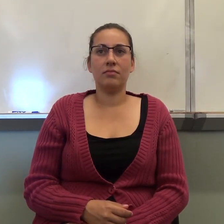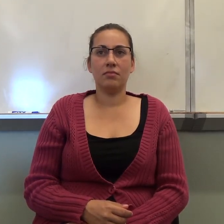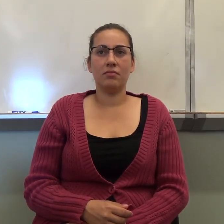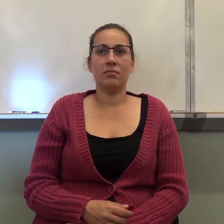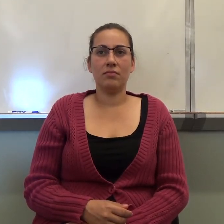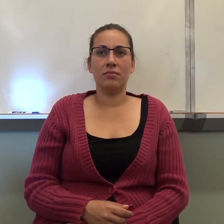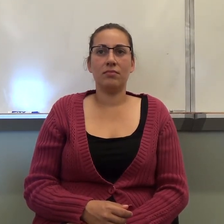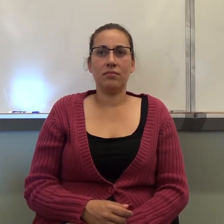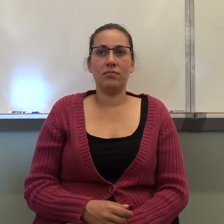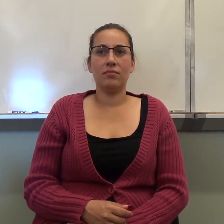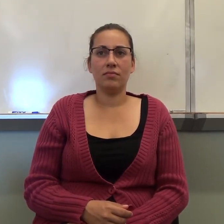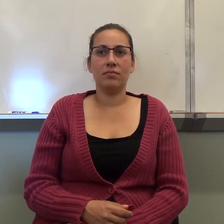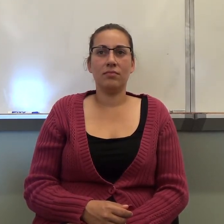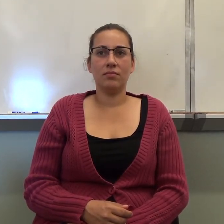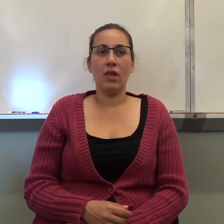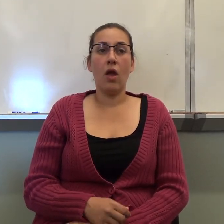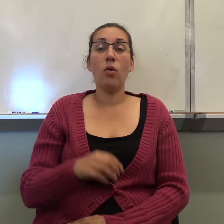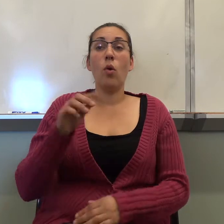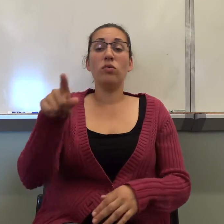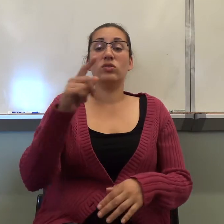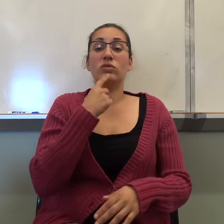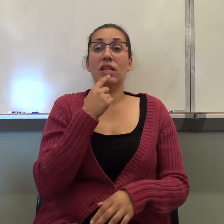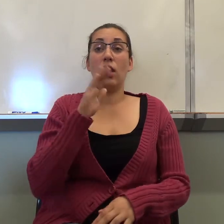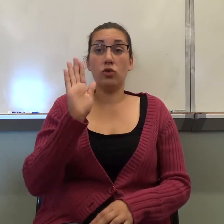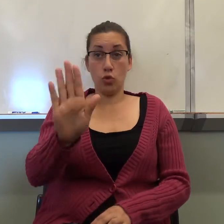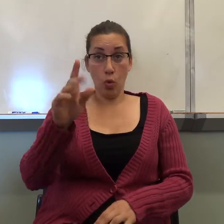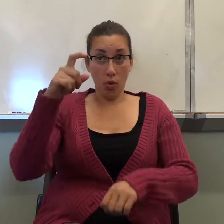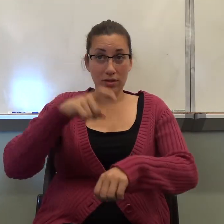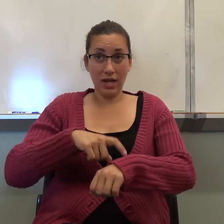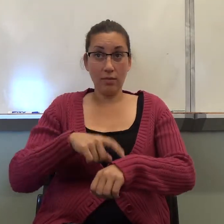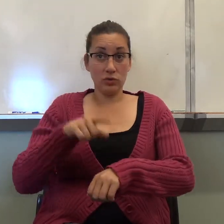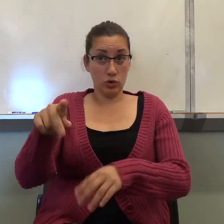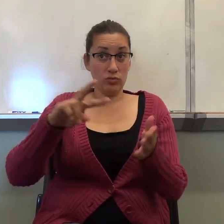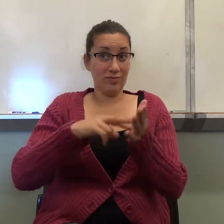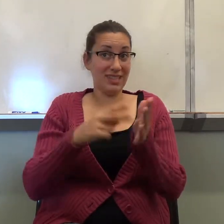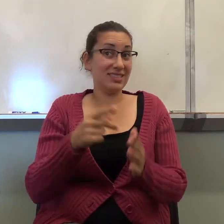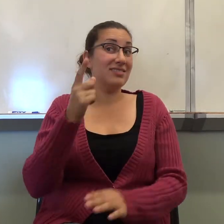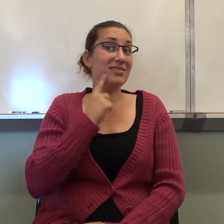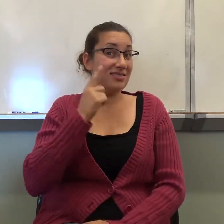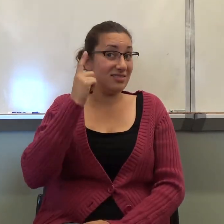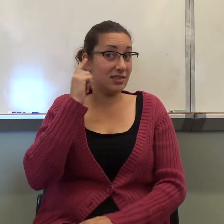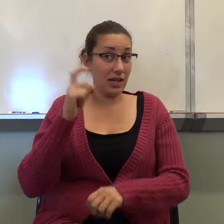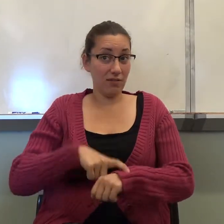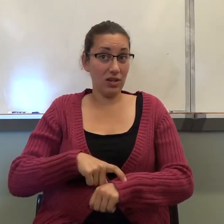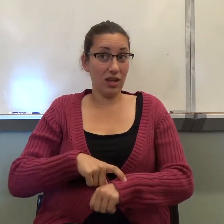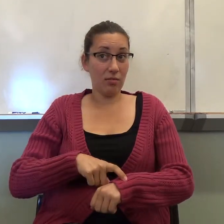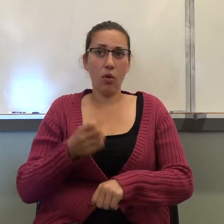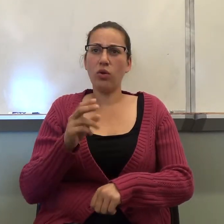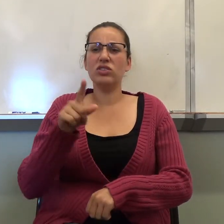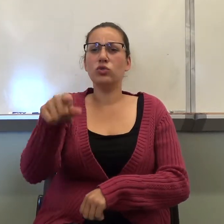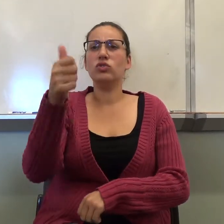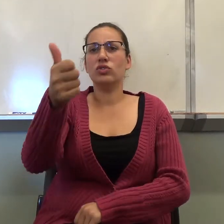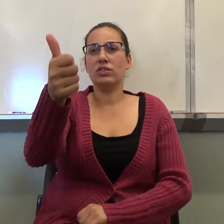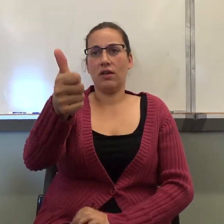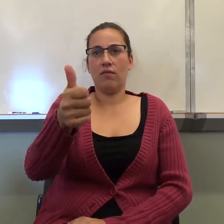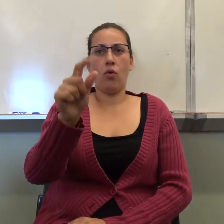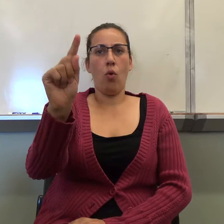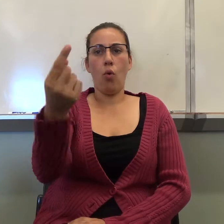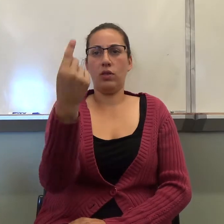All right, doing the arithmetic on this adds 0.2, gives you 1.6a minus 6b.